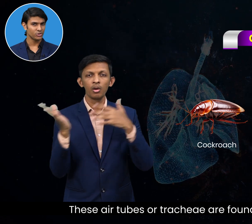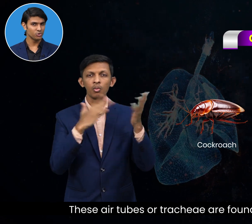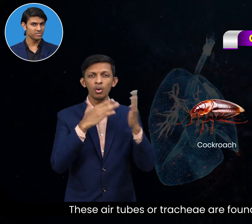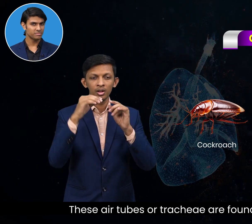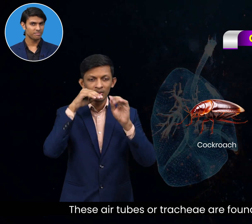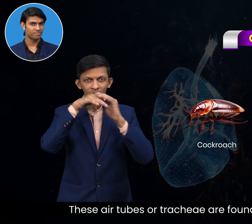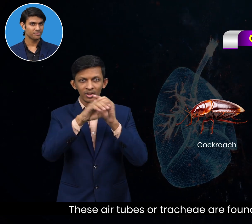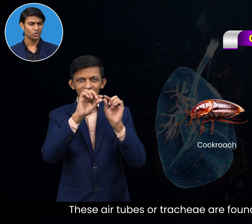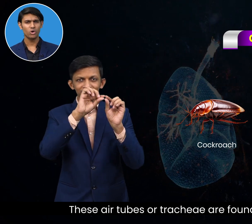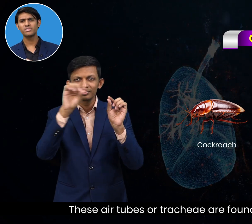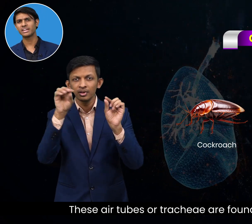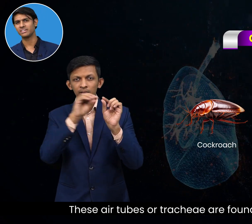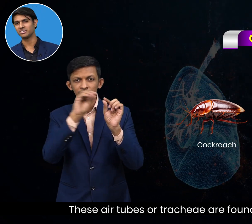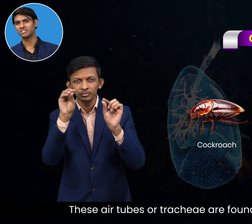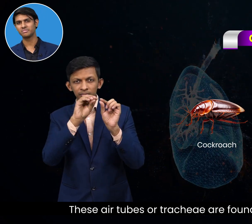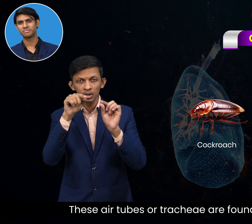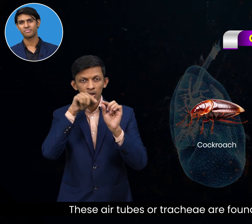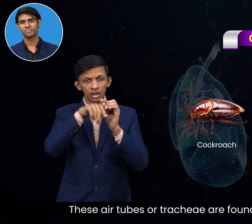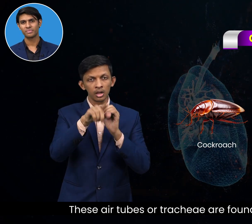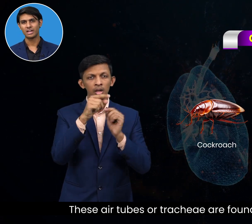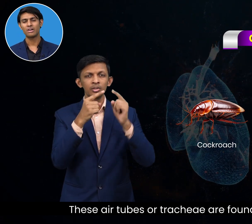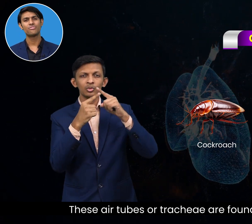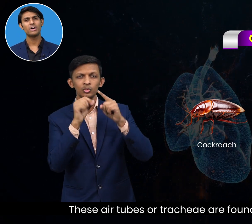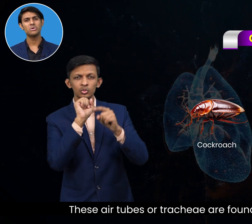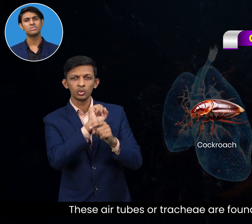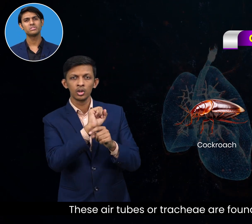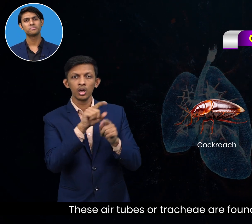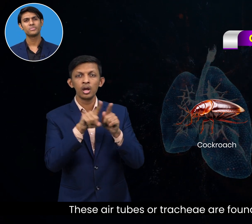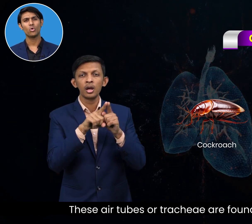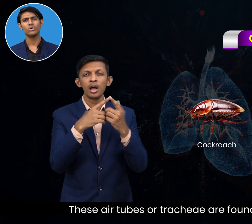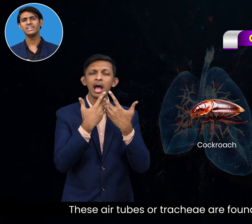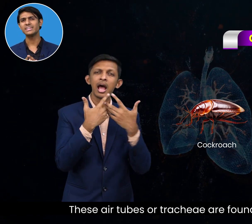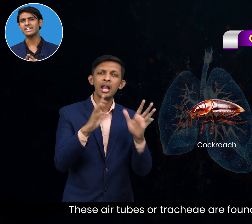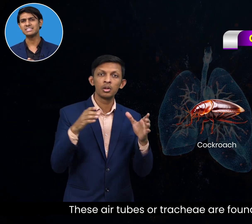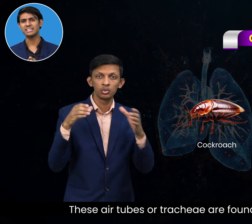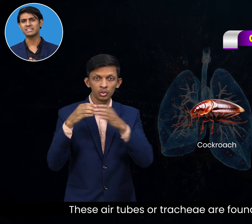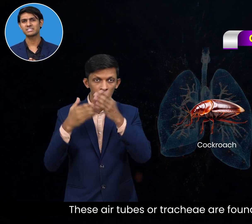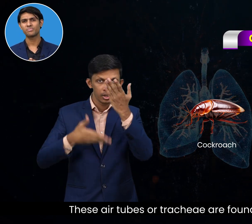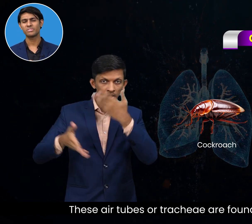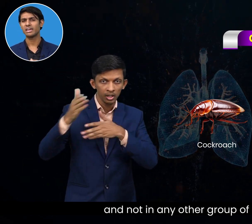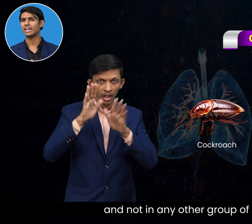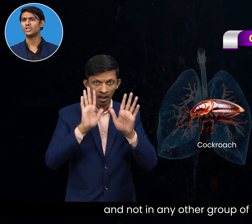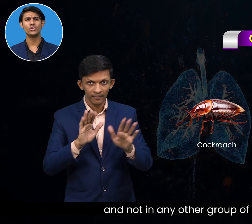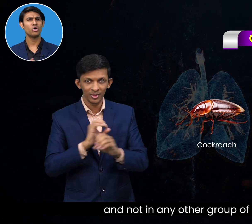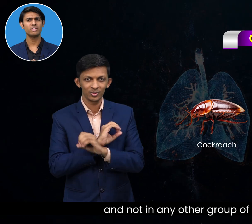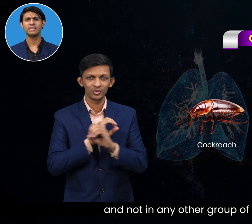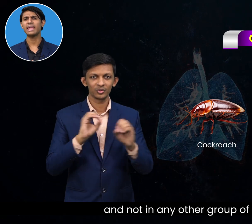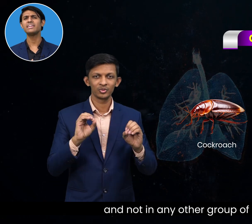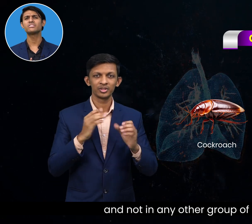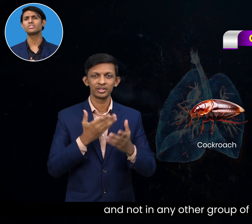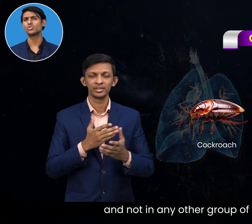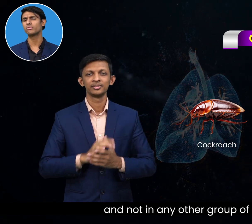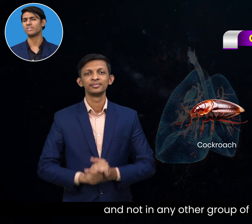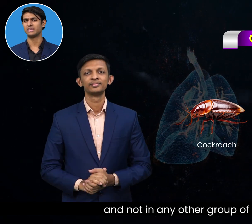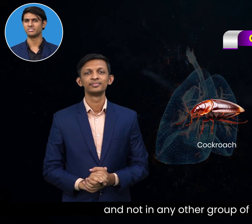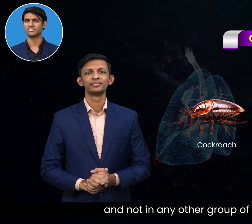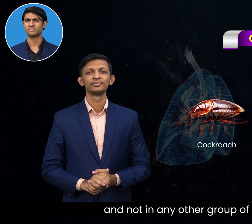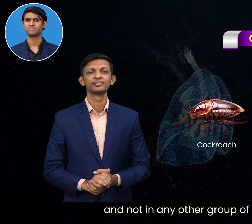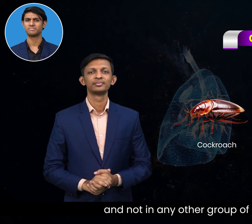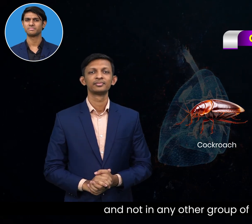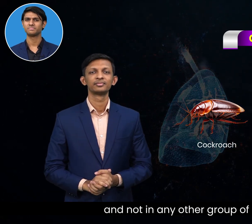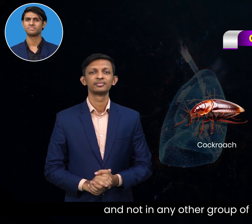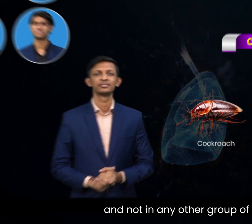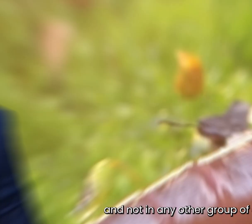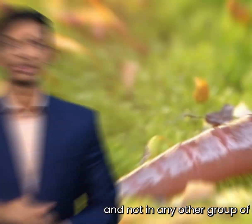These air tubes or trachea are found only in insects and not in any other group of animals.